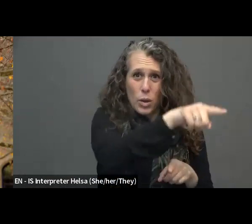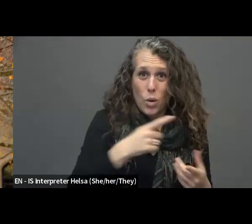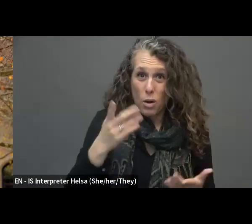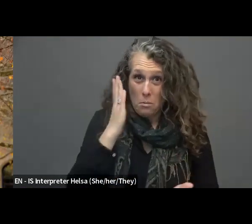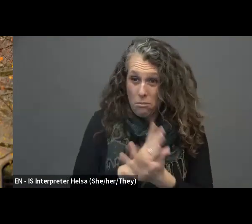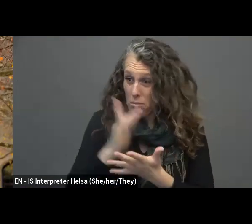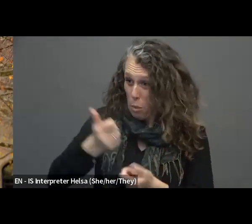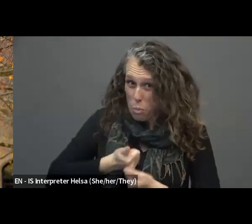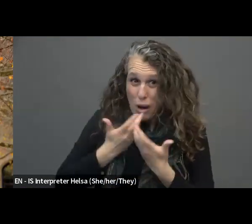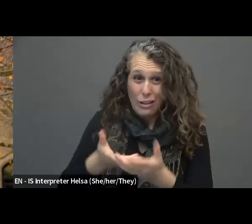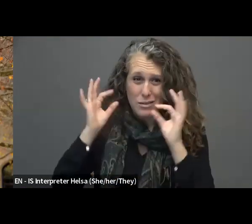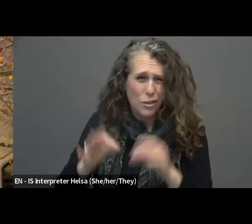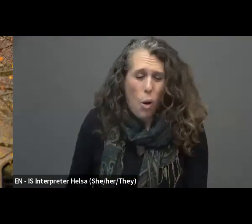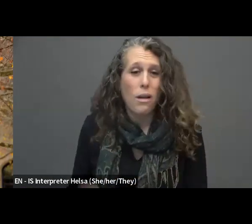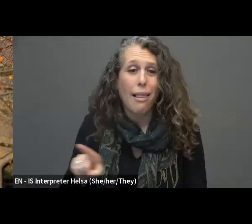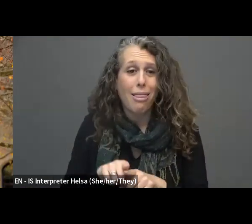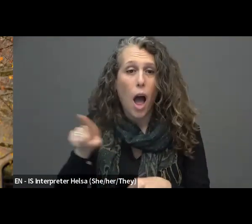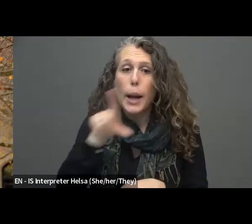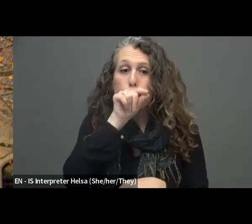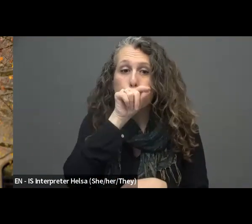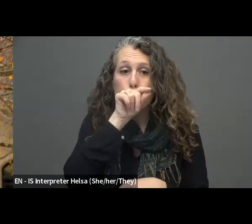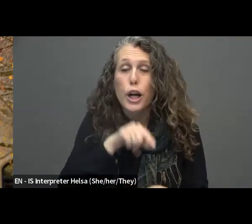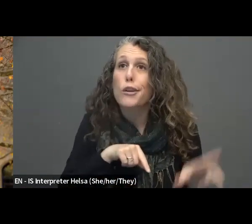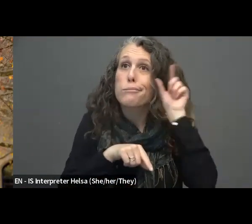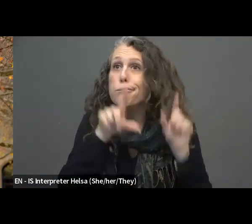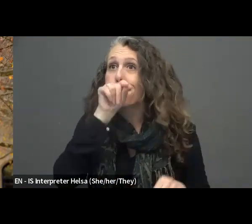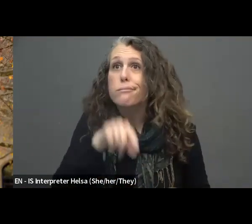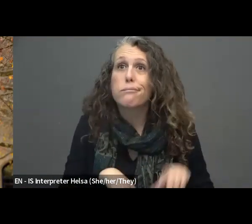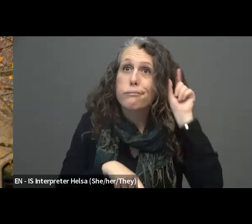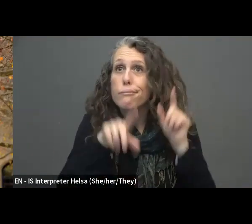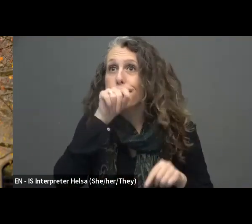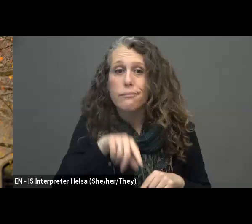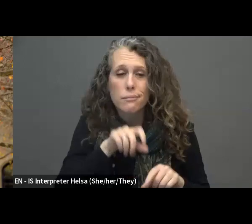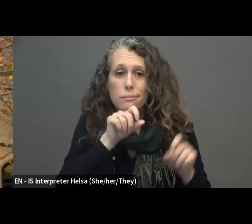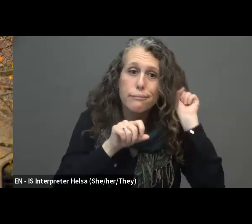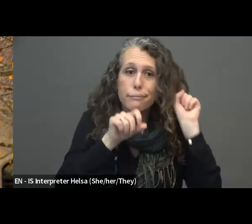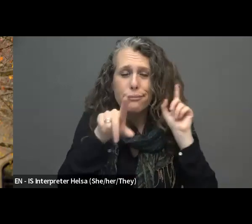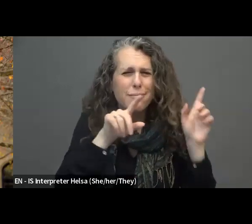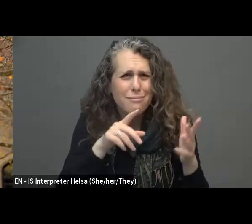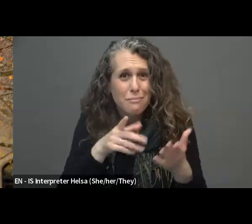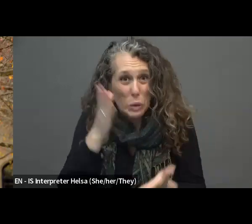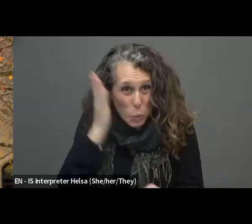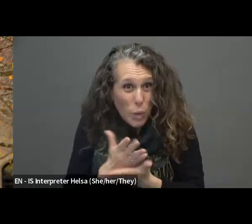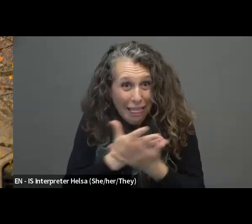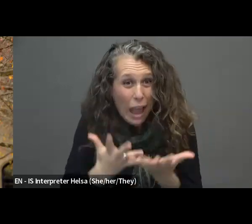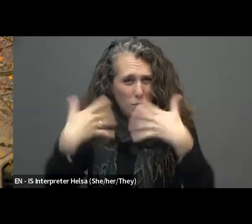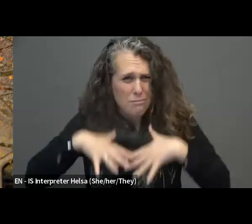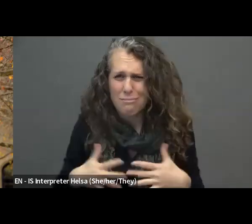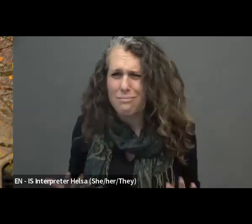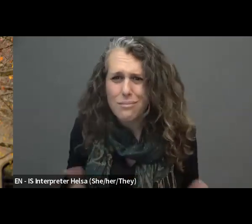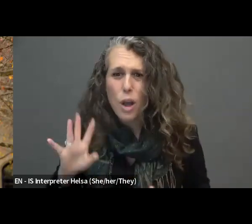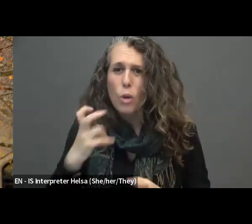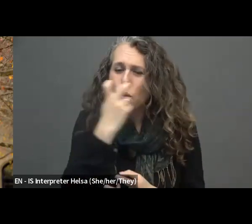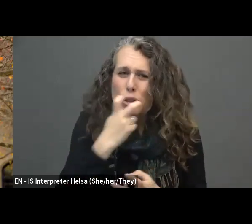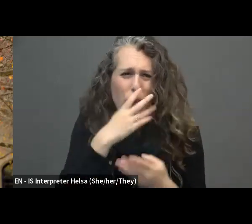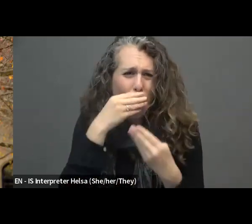just sort of parroting back, and it shows us aspects of language proficiency, like pronunciation, fluency. You